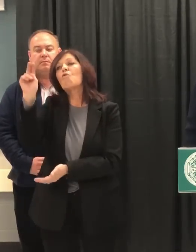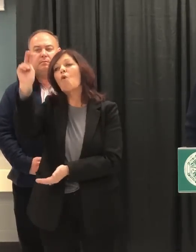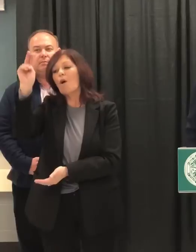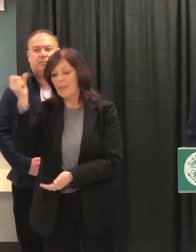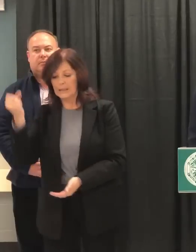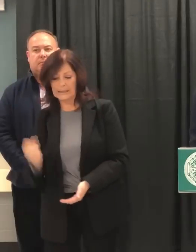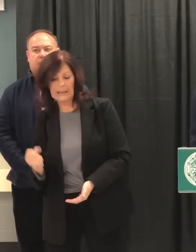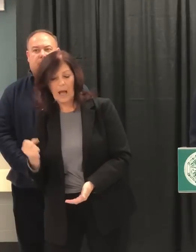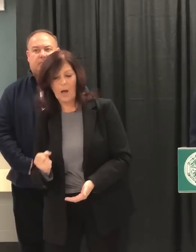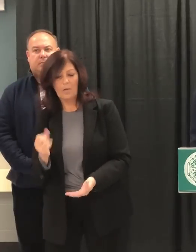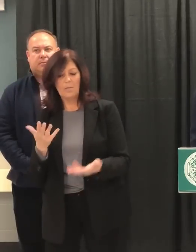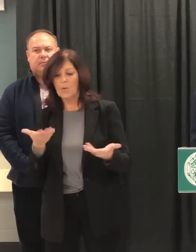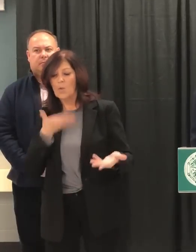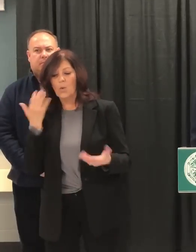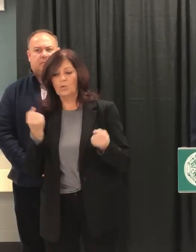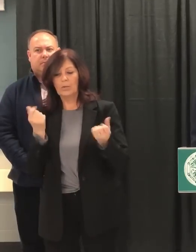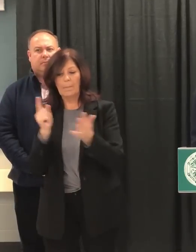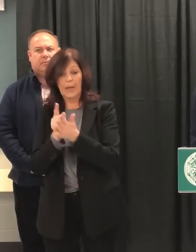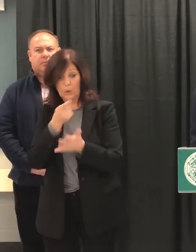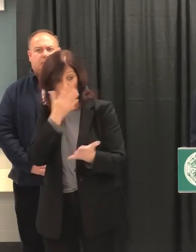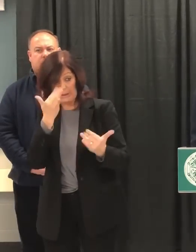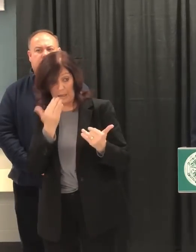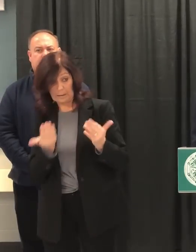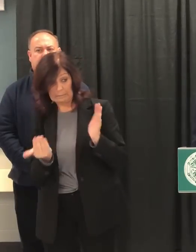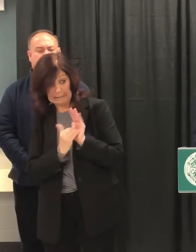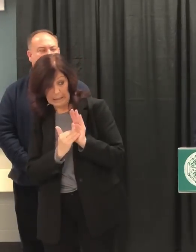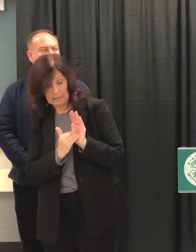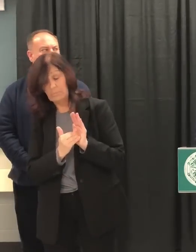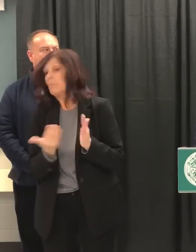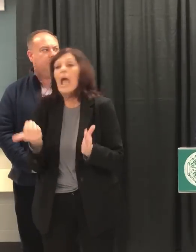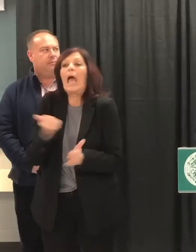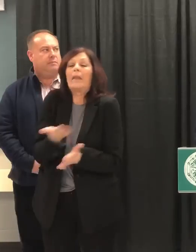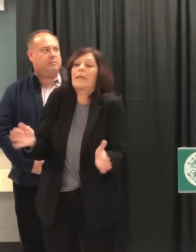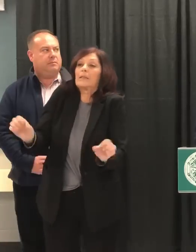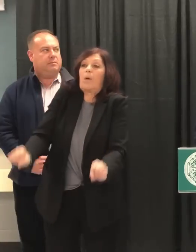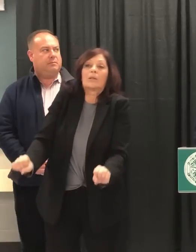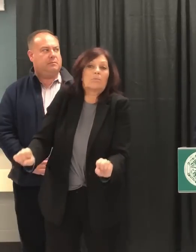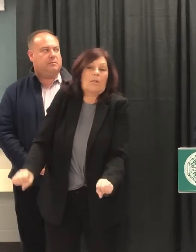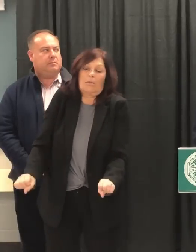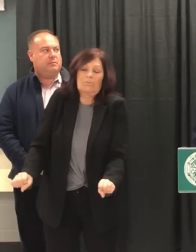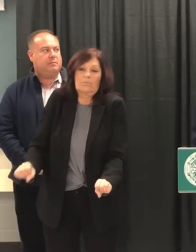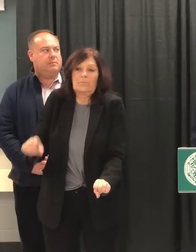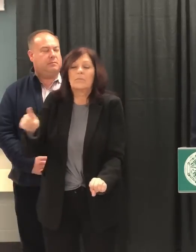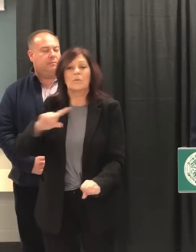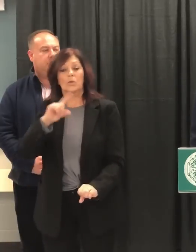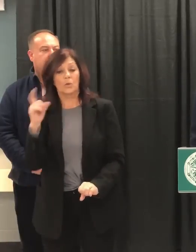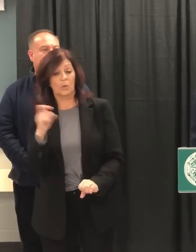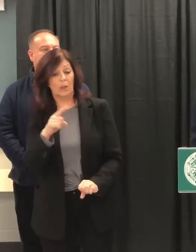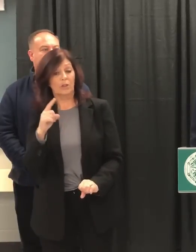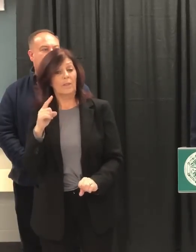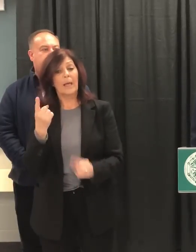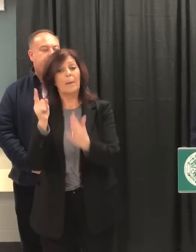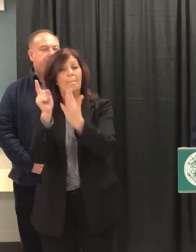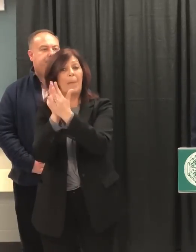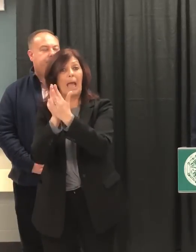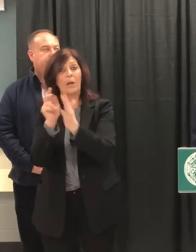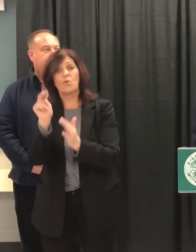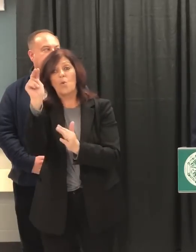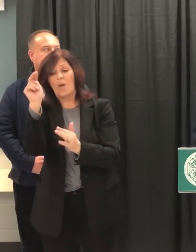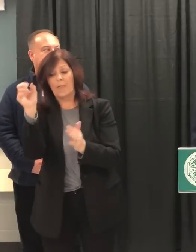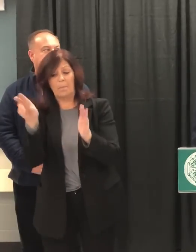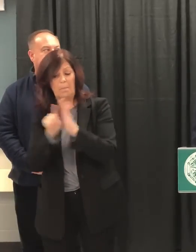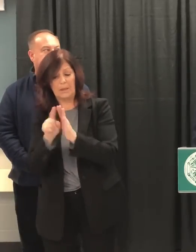of the county. Do you anticipate that coming back into effect? Anything's possible. The question was, we removed the travel ban in the northern and southern parts of the county. Do you expect